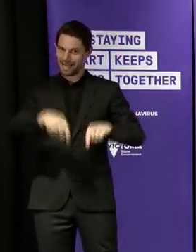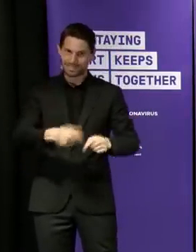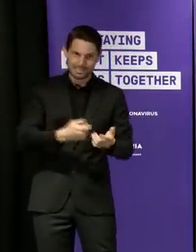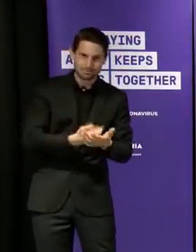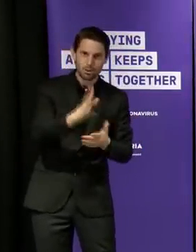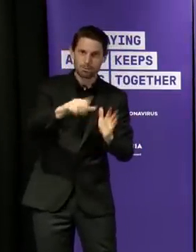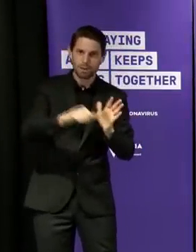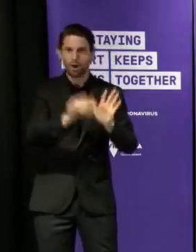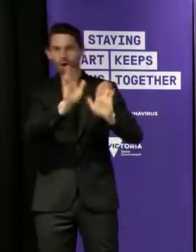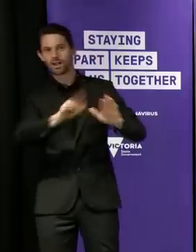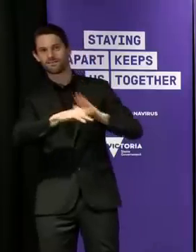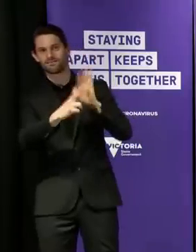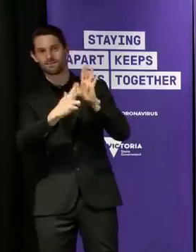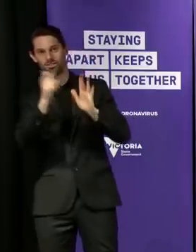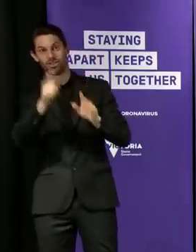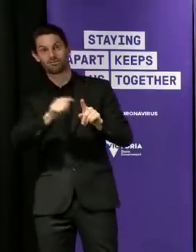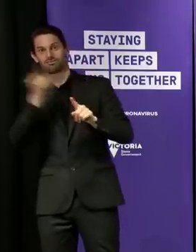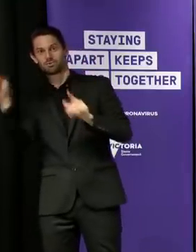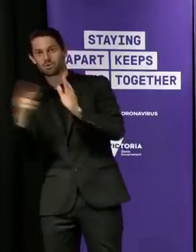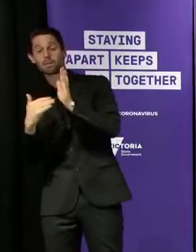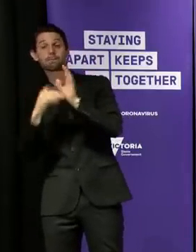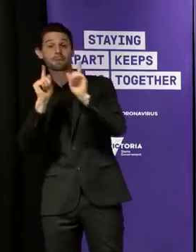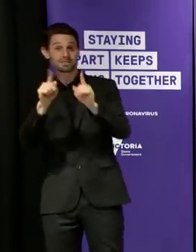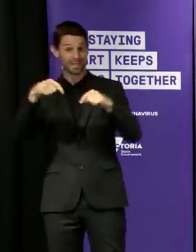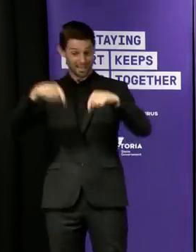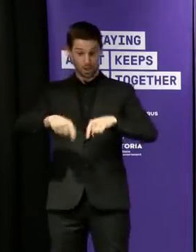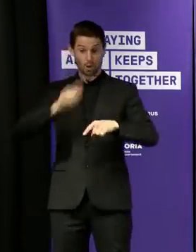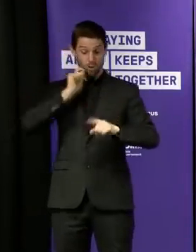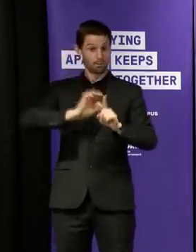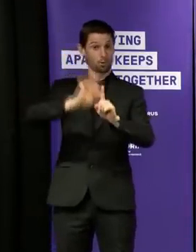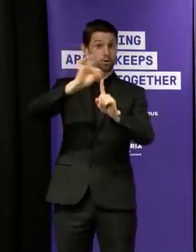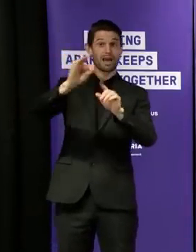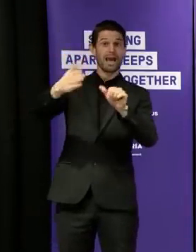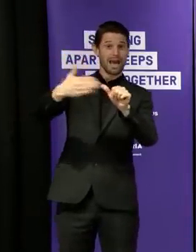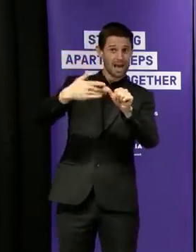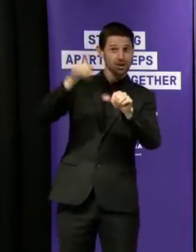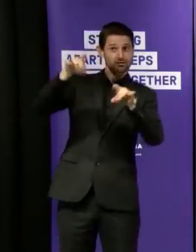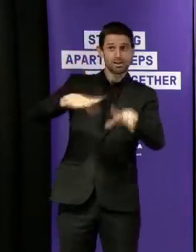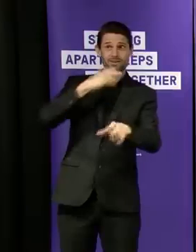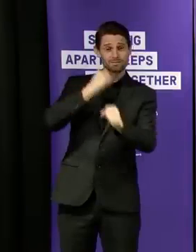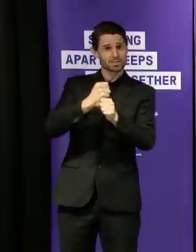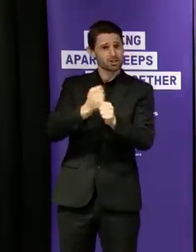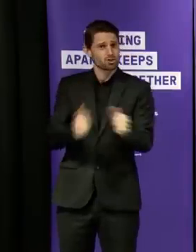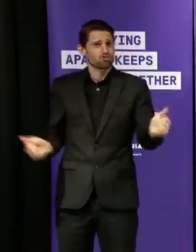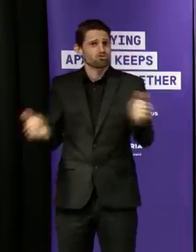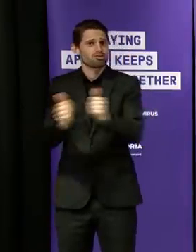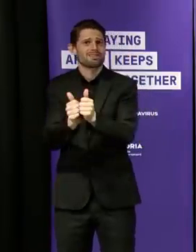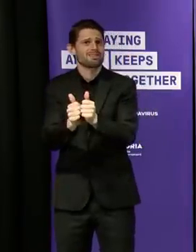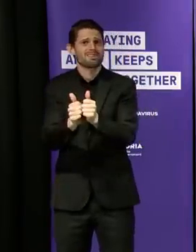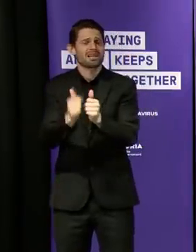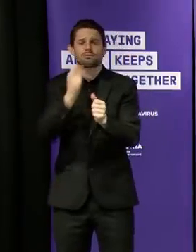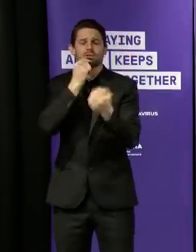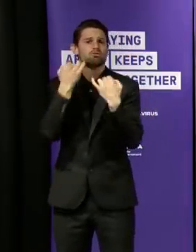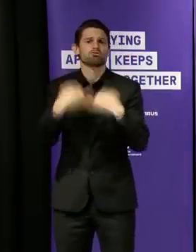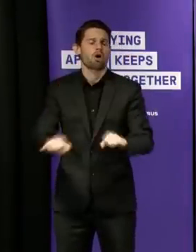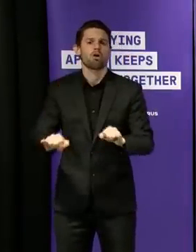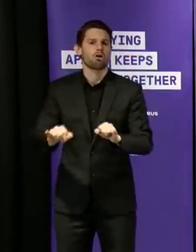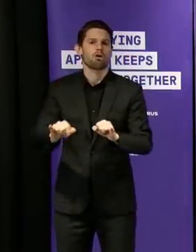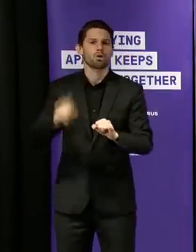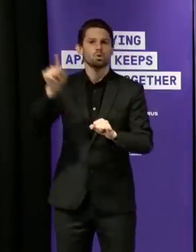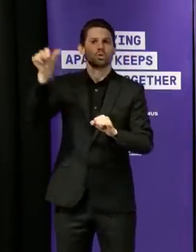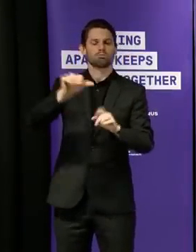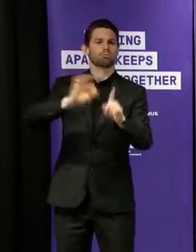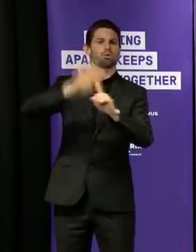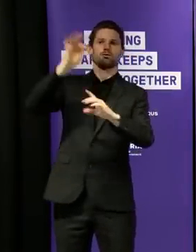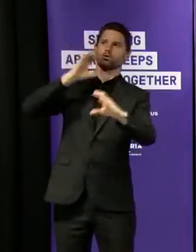I'm sure it will be. But until there's some acknowledgement, I think, that this is not ideal, it'll be hard to